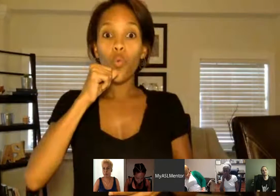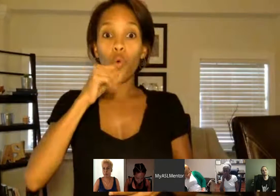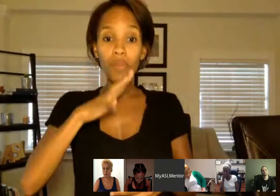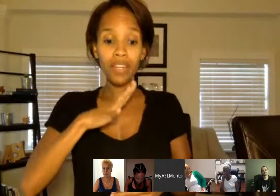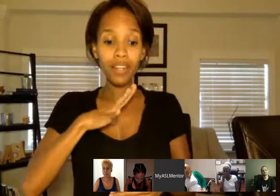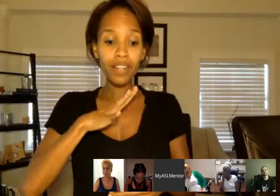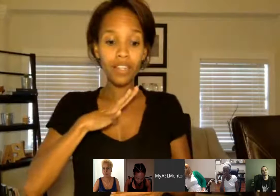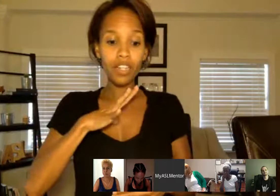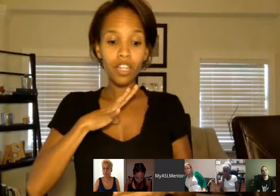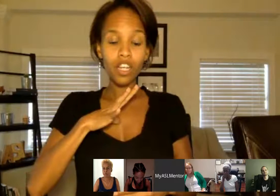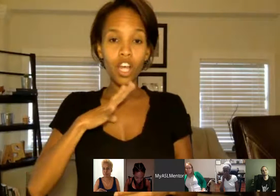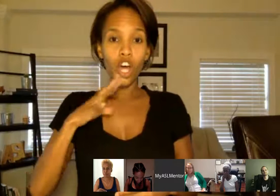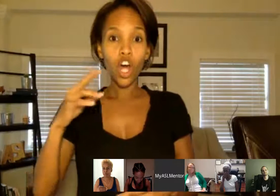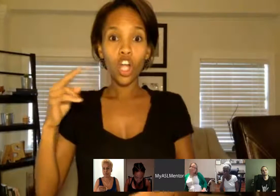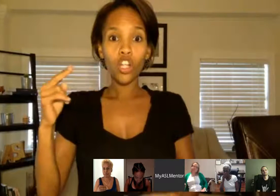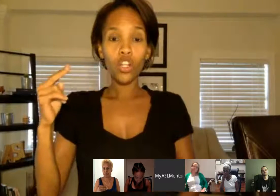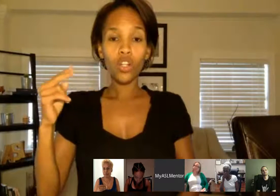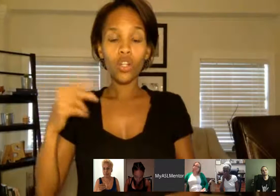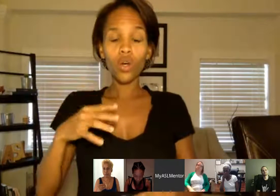woman.